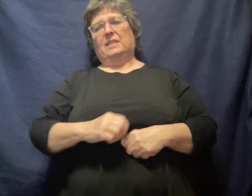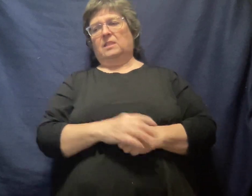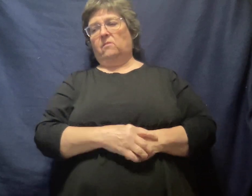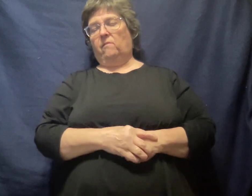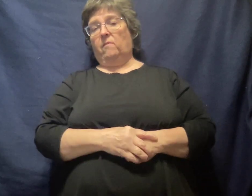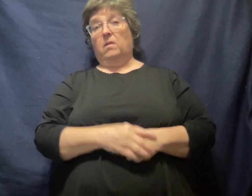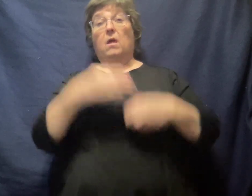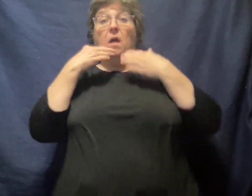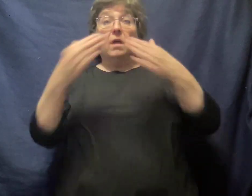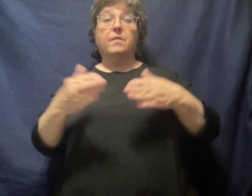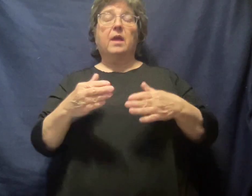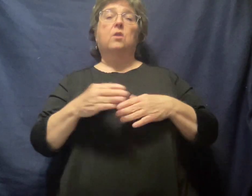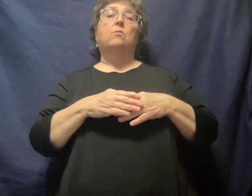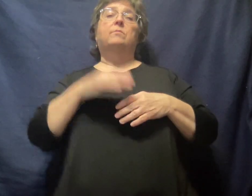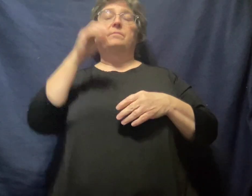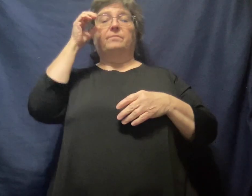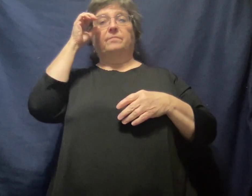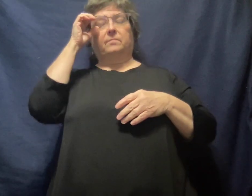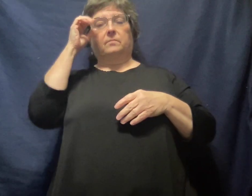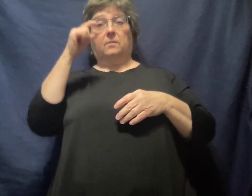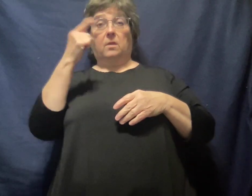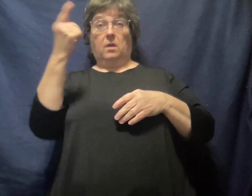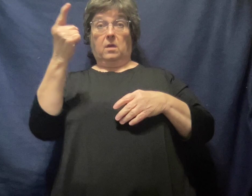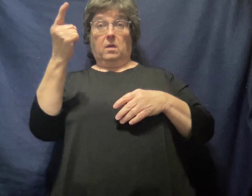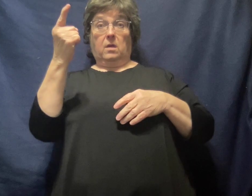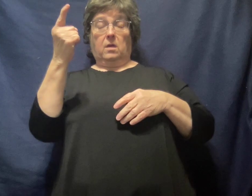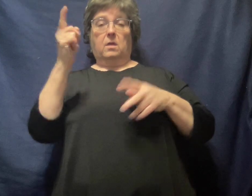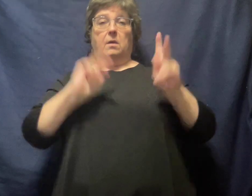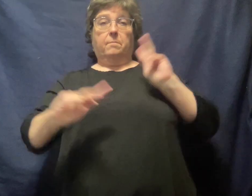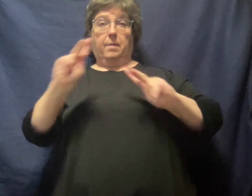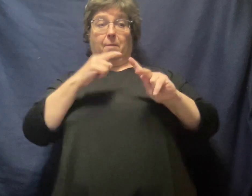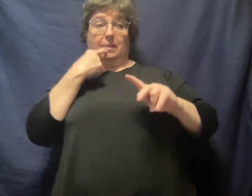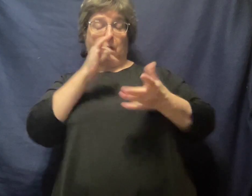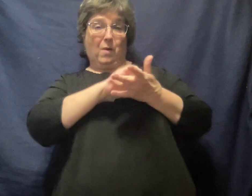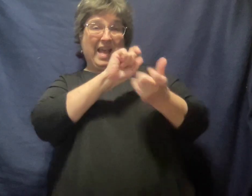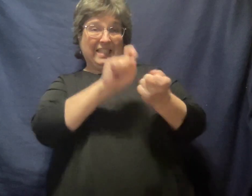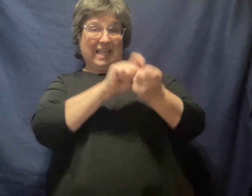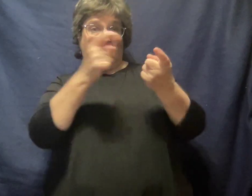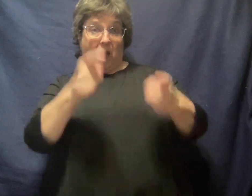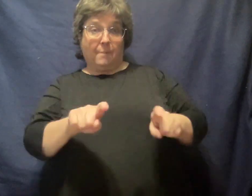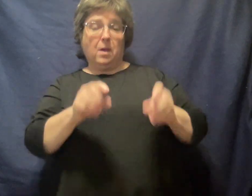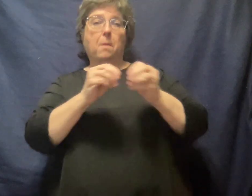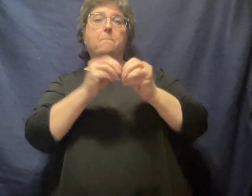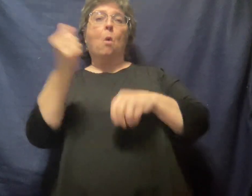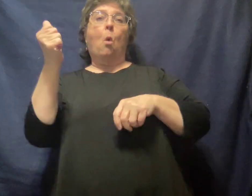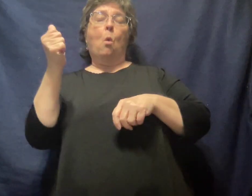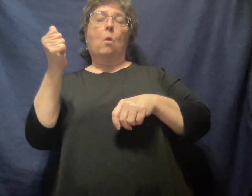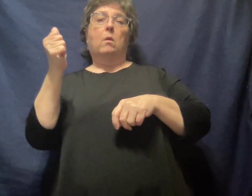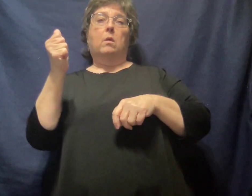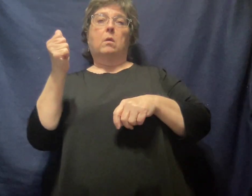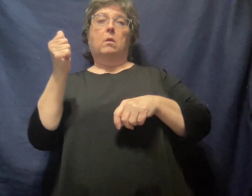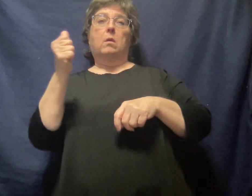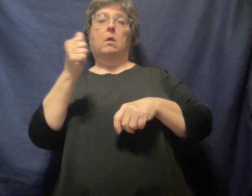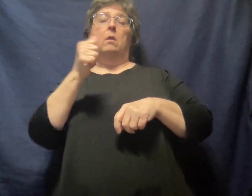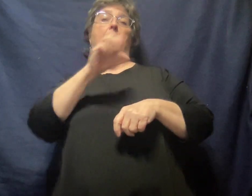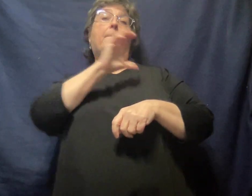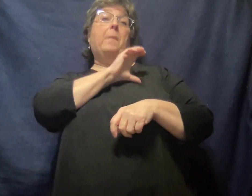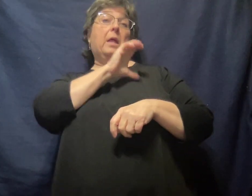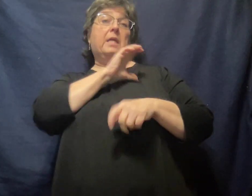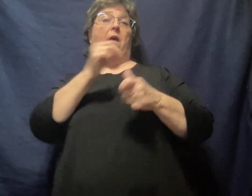Thank you, Greg. The ones who can basically say exactly what's going on the most out there are law enforcement and first responders who've been